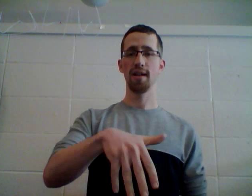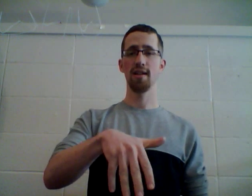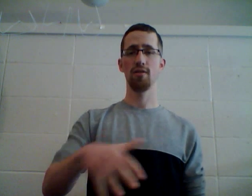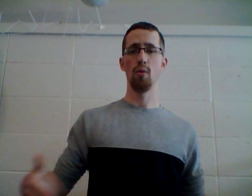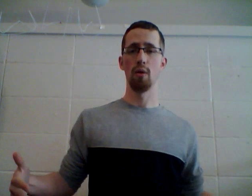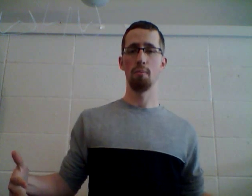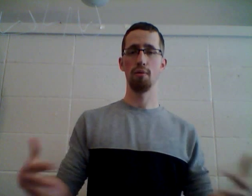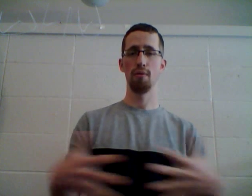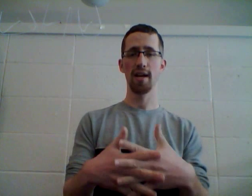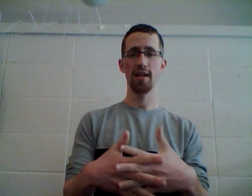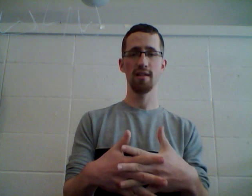pregnant or pregnant,